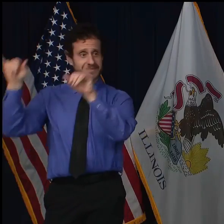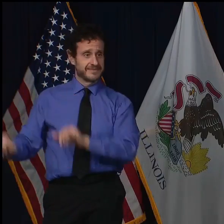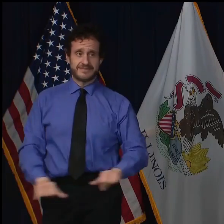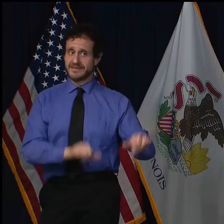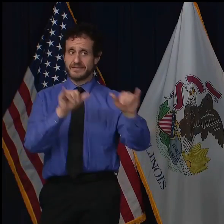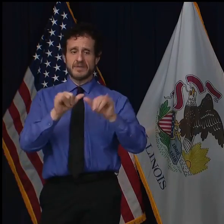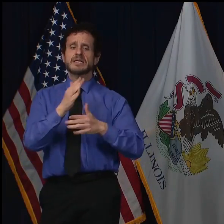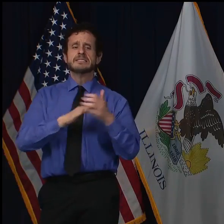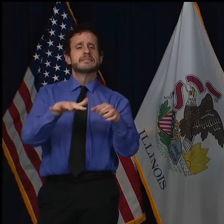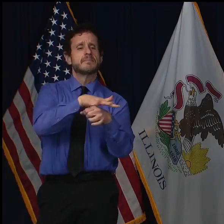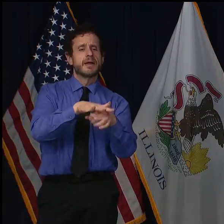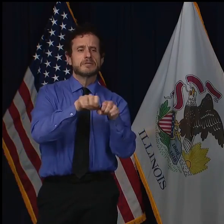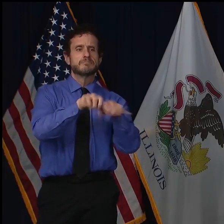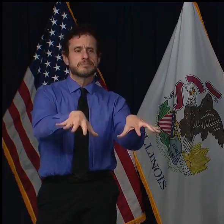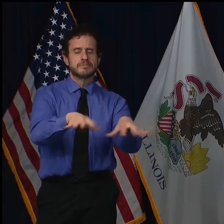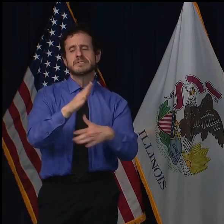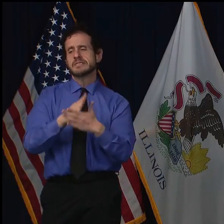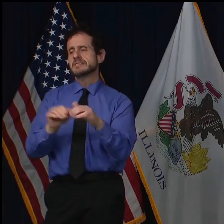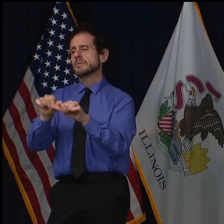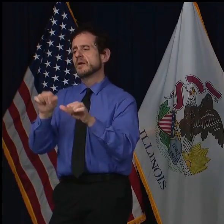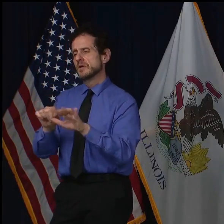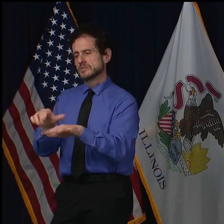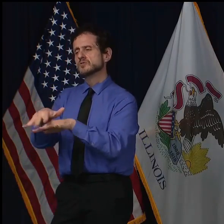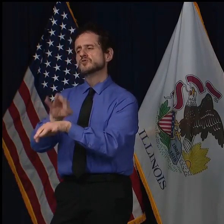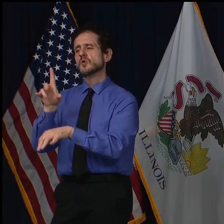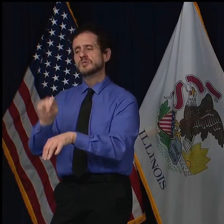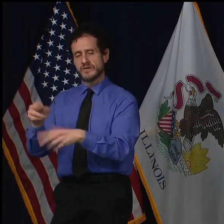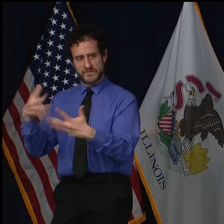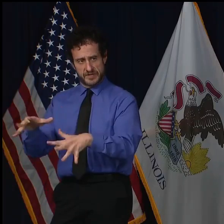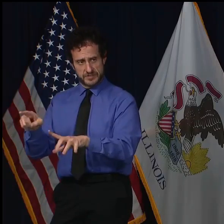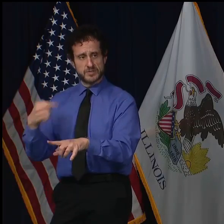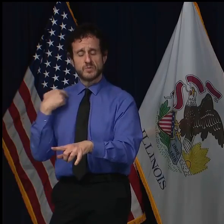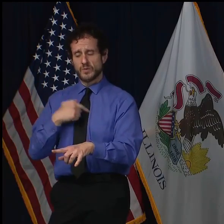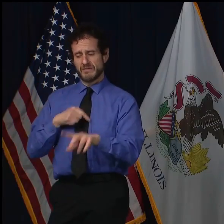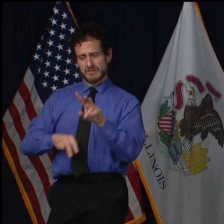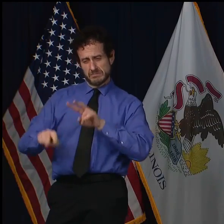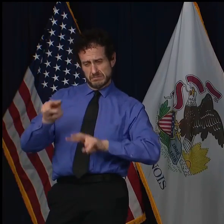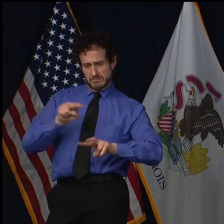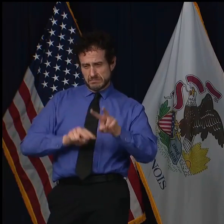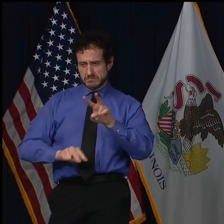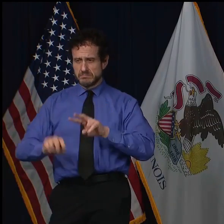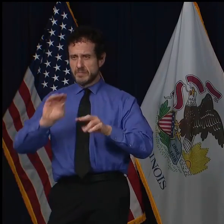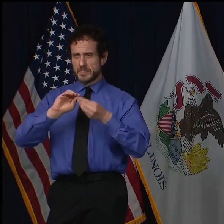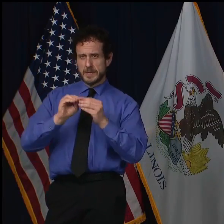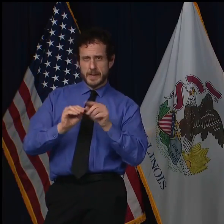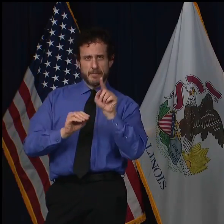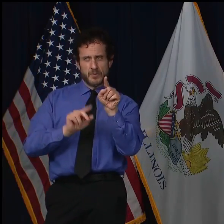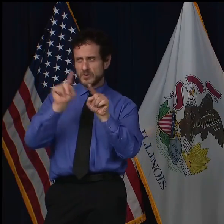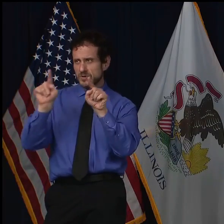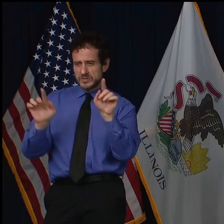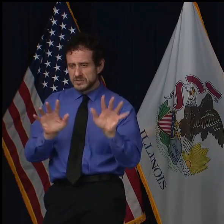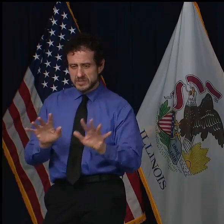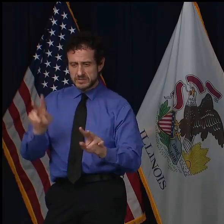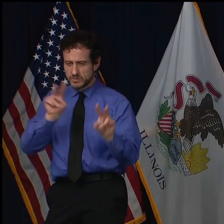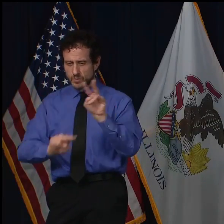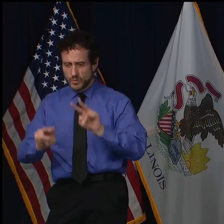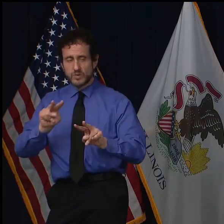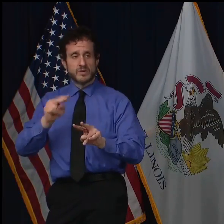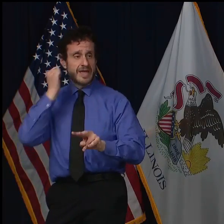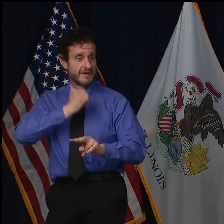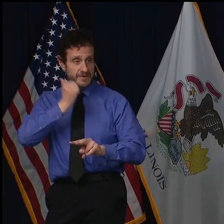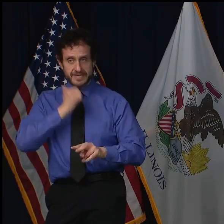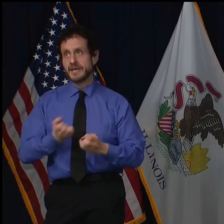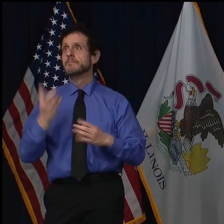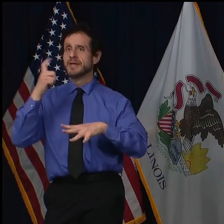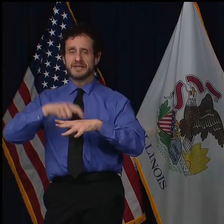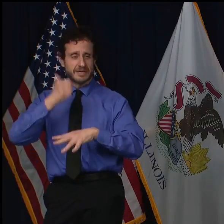state, and we understand that. And so that's why we've looked, we're looking very closely every day, multiple